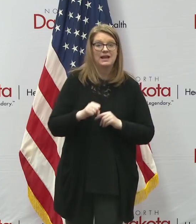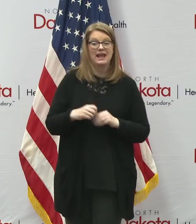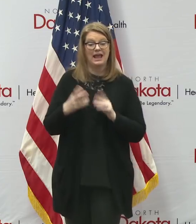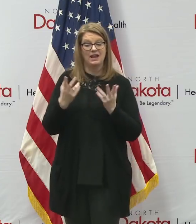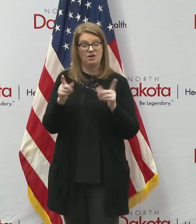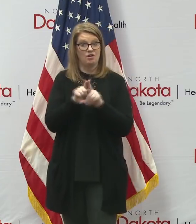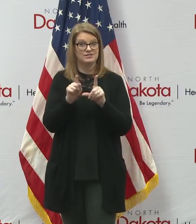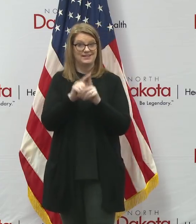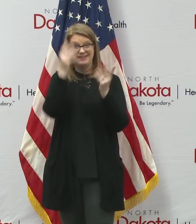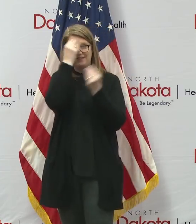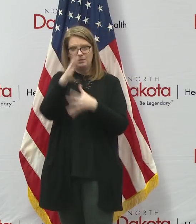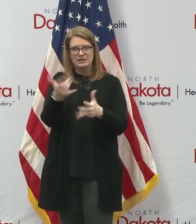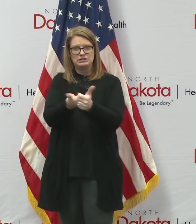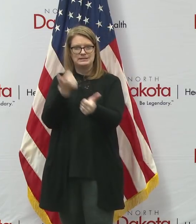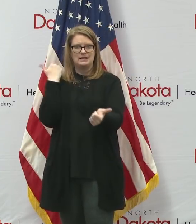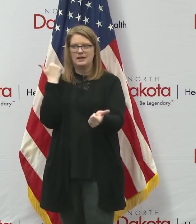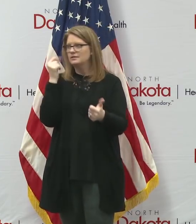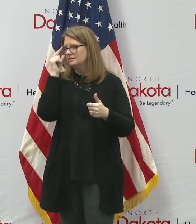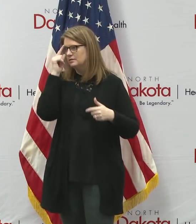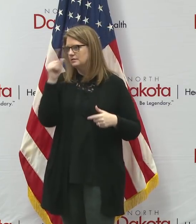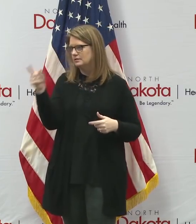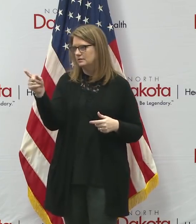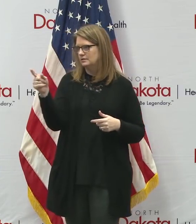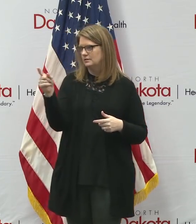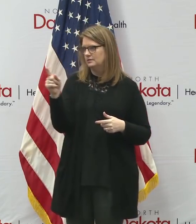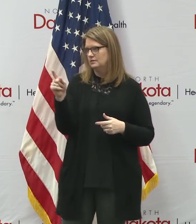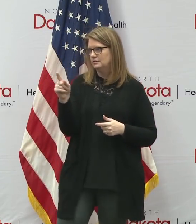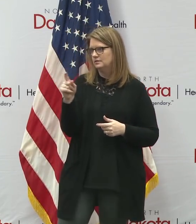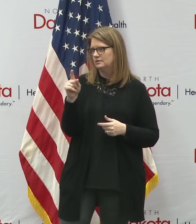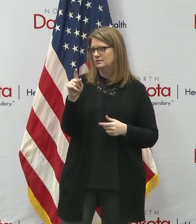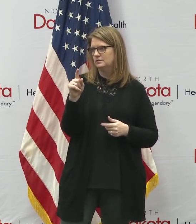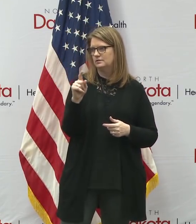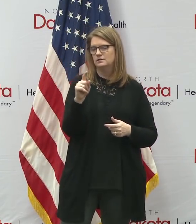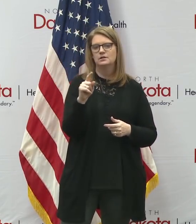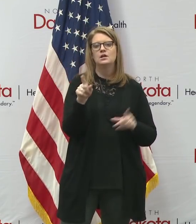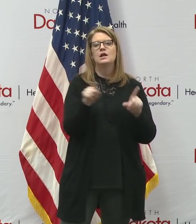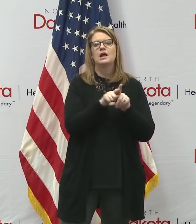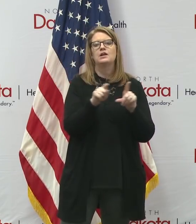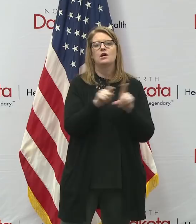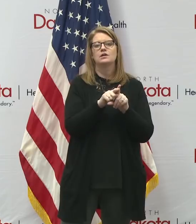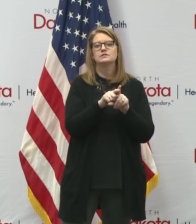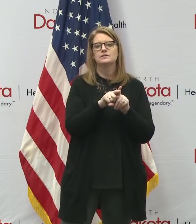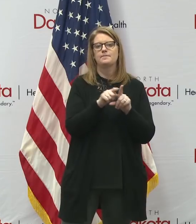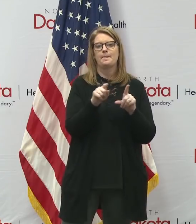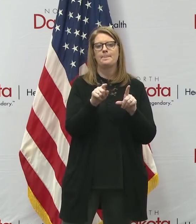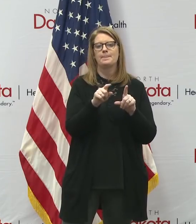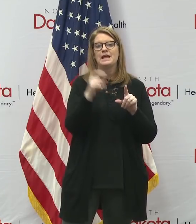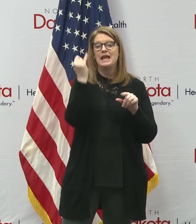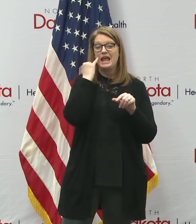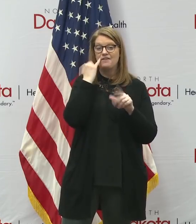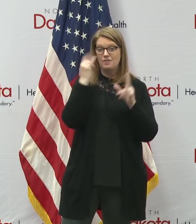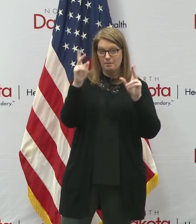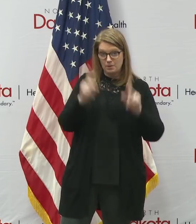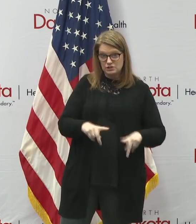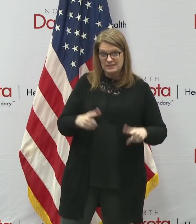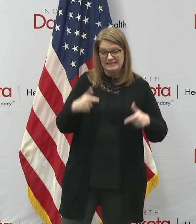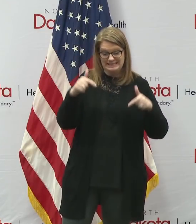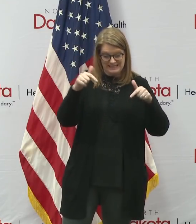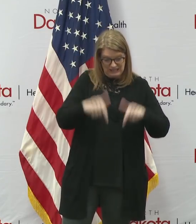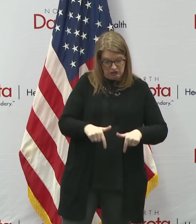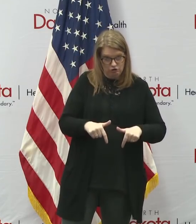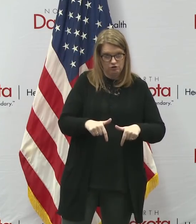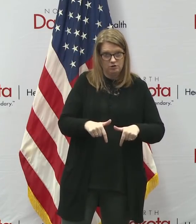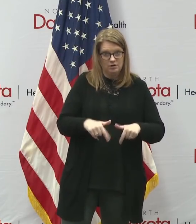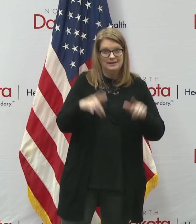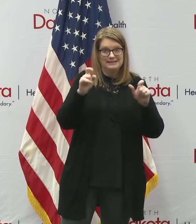we have to assume it. And okay, and then also, if the person is here and they got their test done